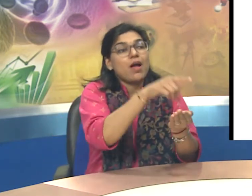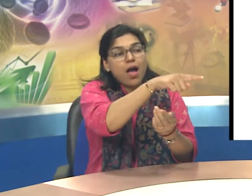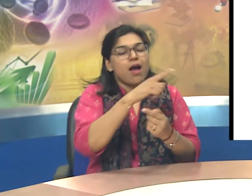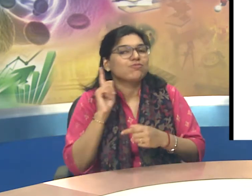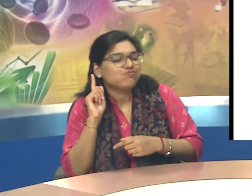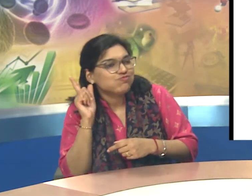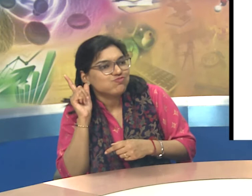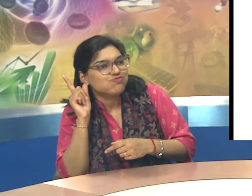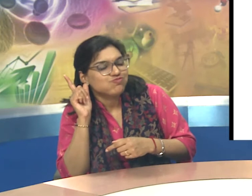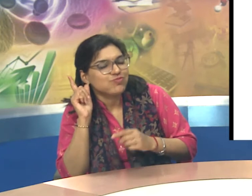means of